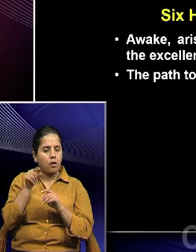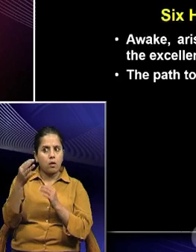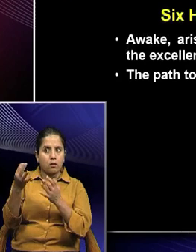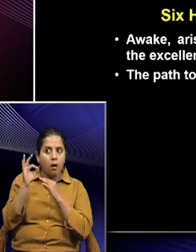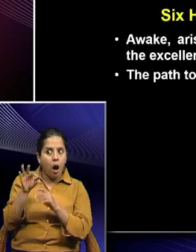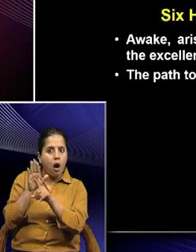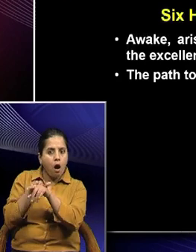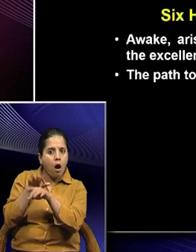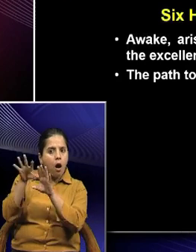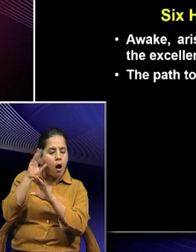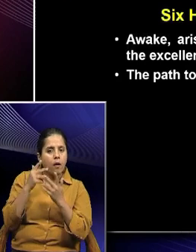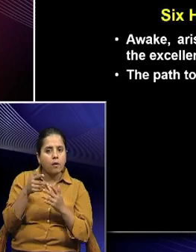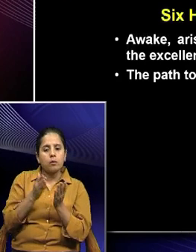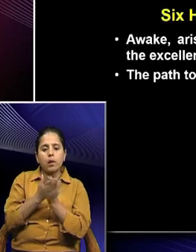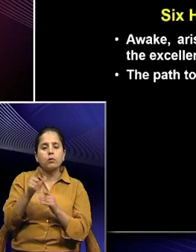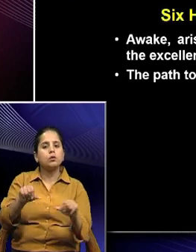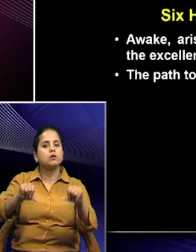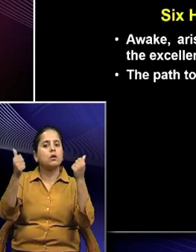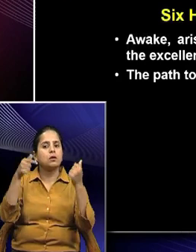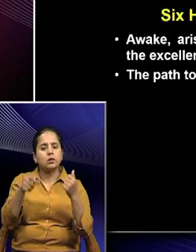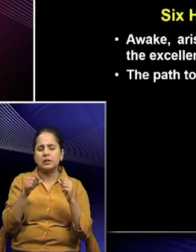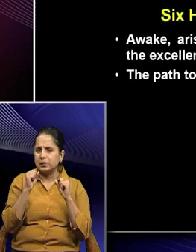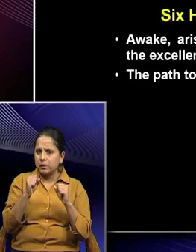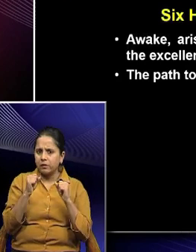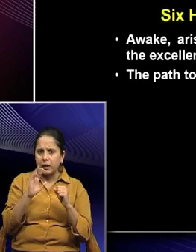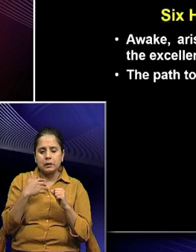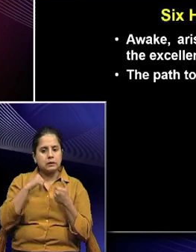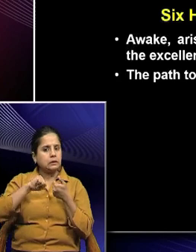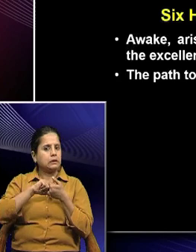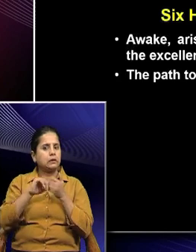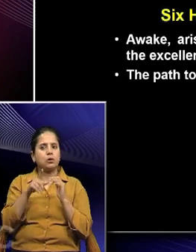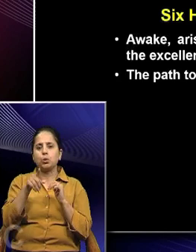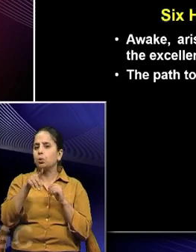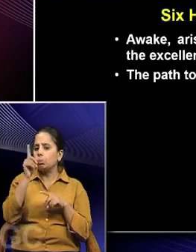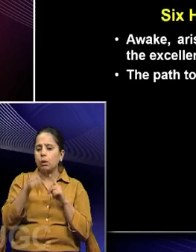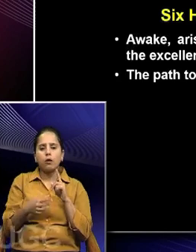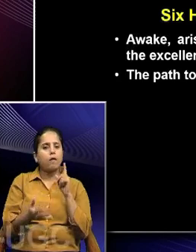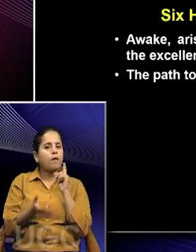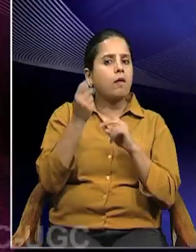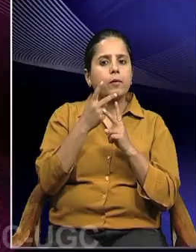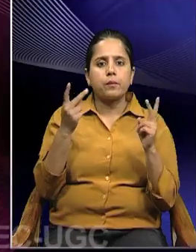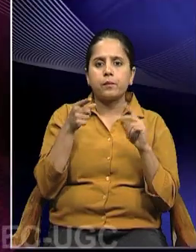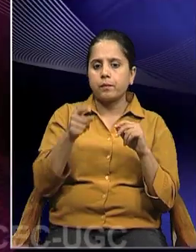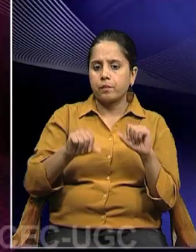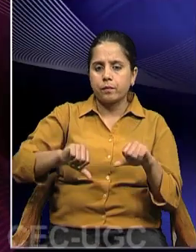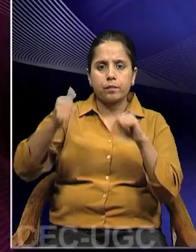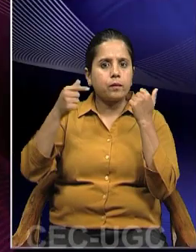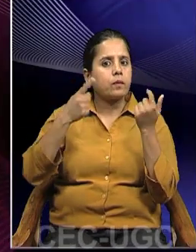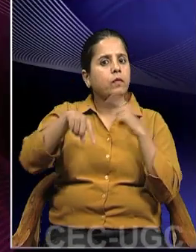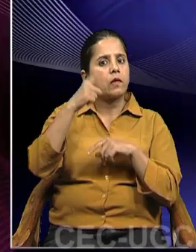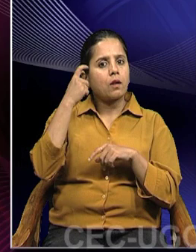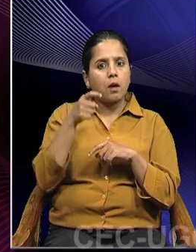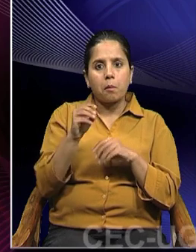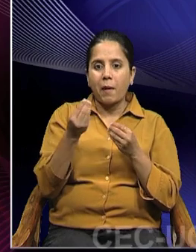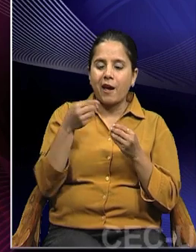ones. The path to success is always difficult and risky. You cannot find your path of success to be a bed